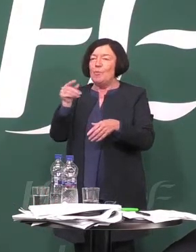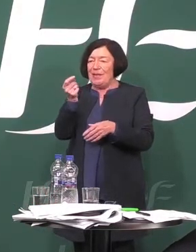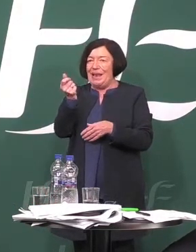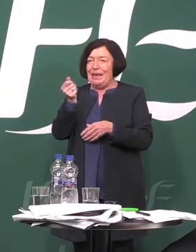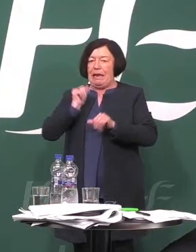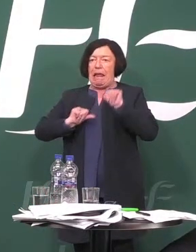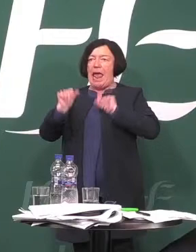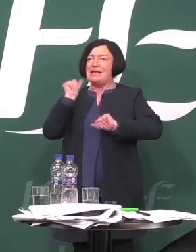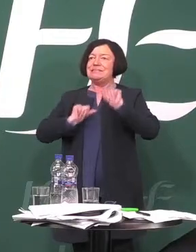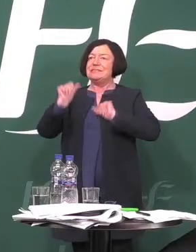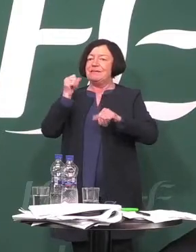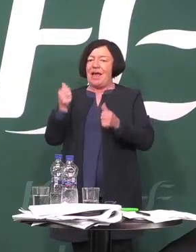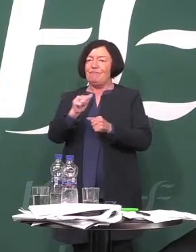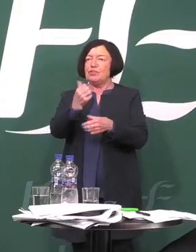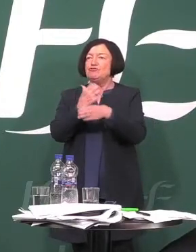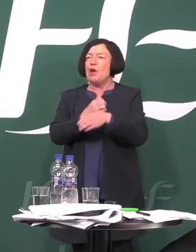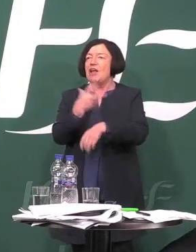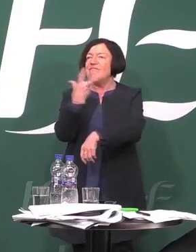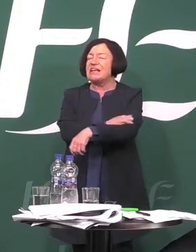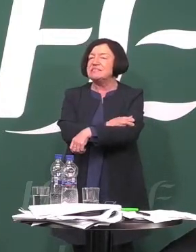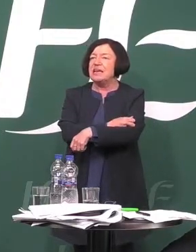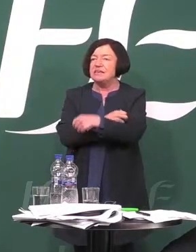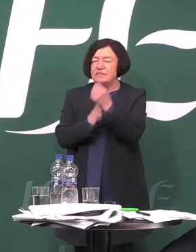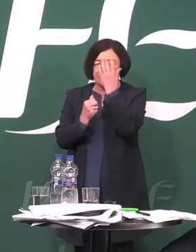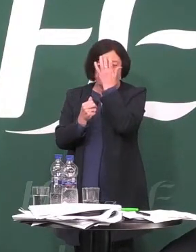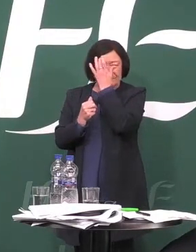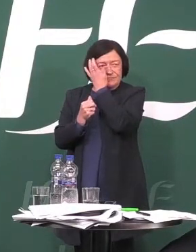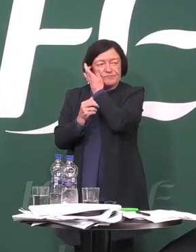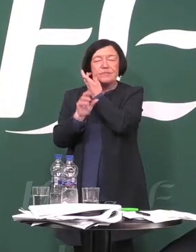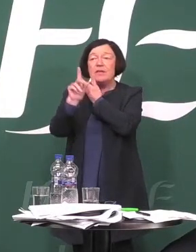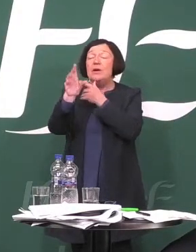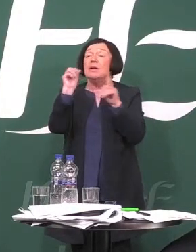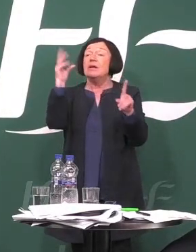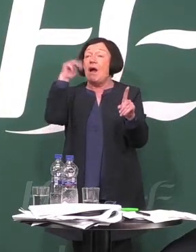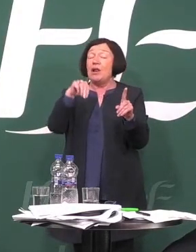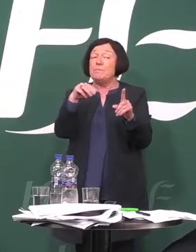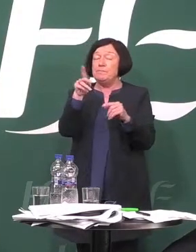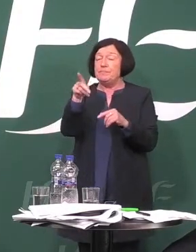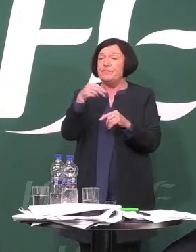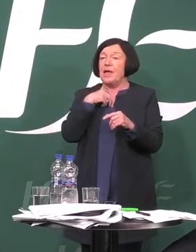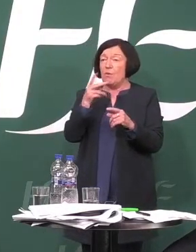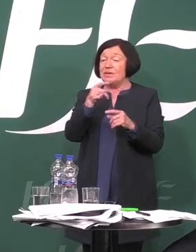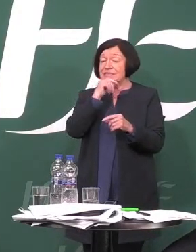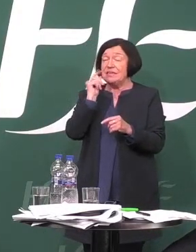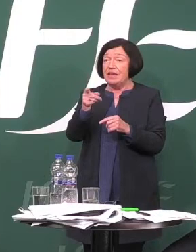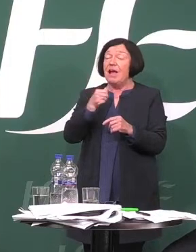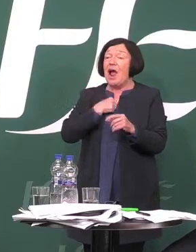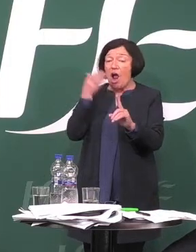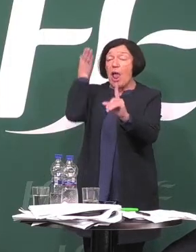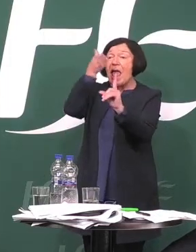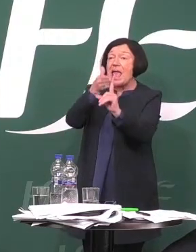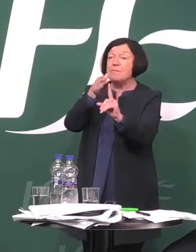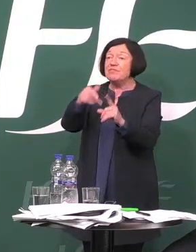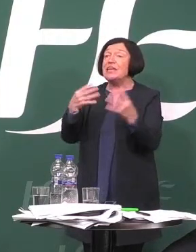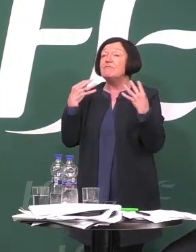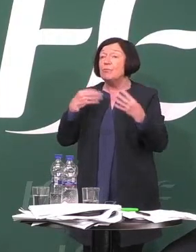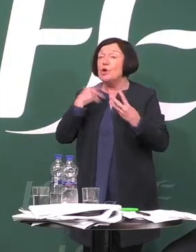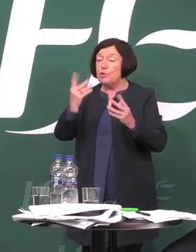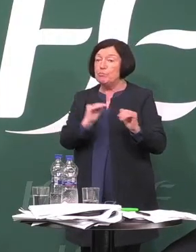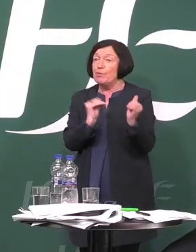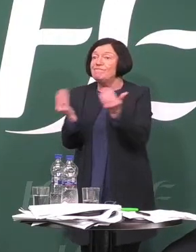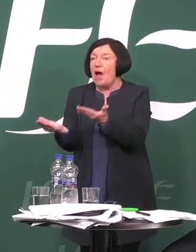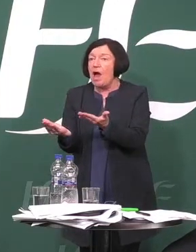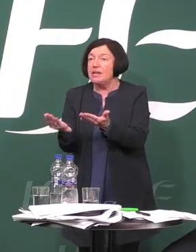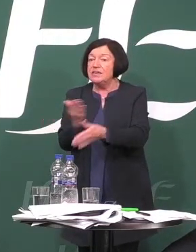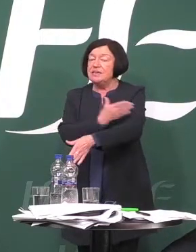bit hesitant about having their child vaccinated? So Colin might want to come in on this as well. Just, I suppose, our aim in terms of the information we're going to provide, which